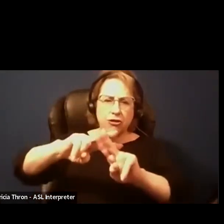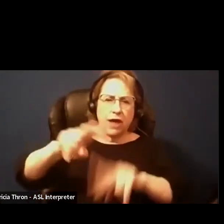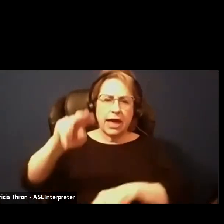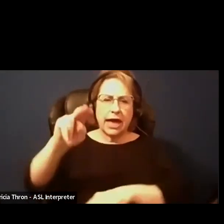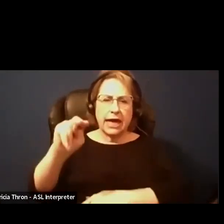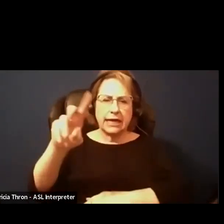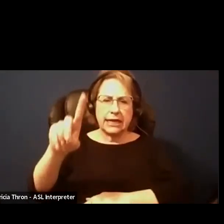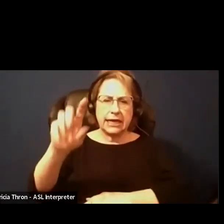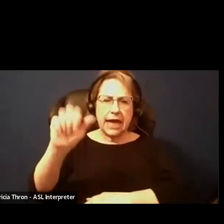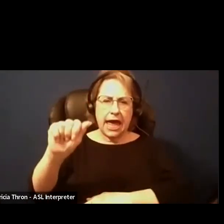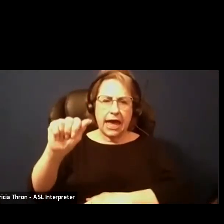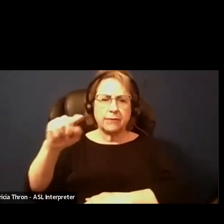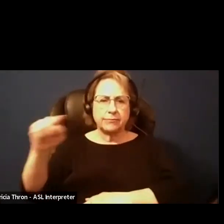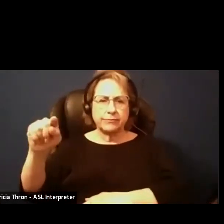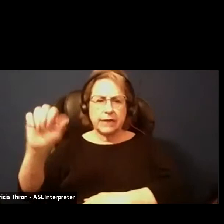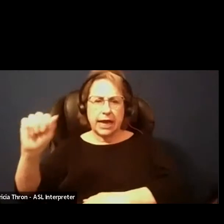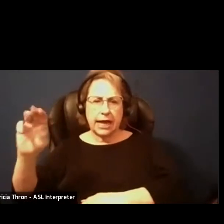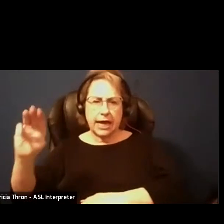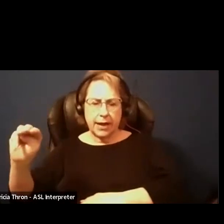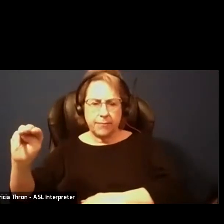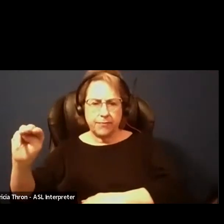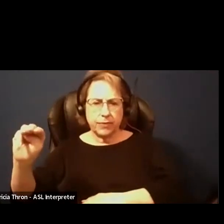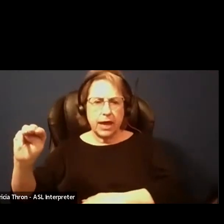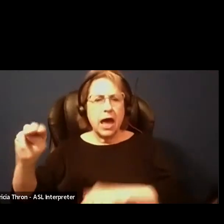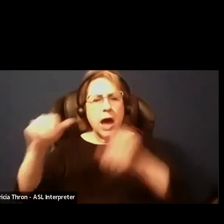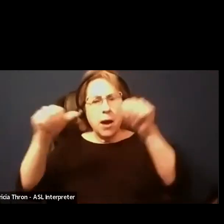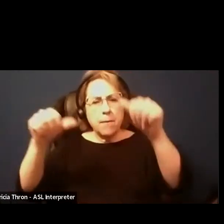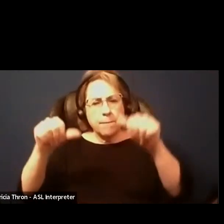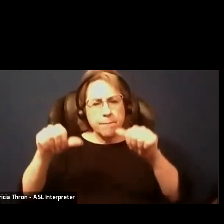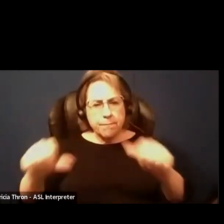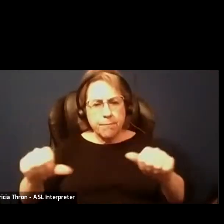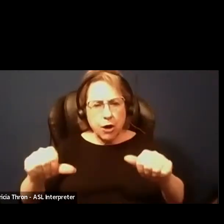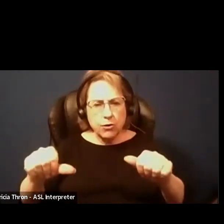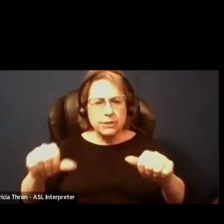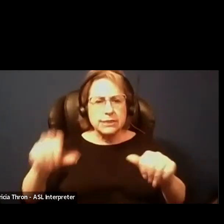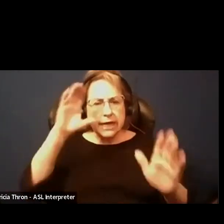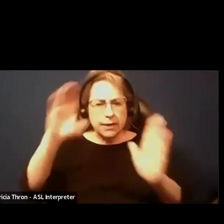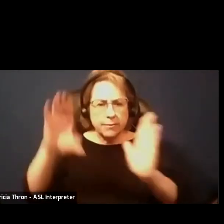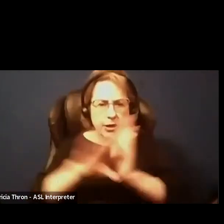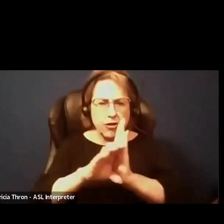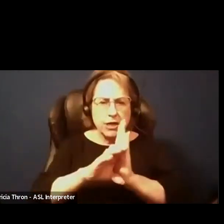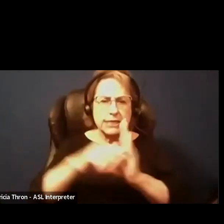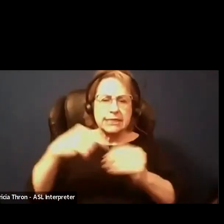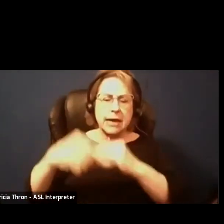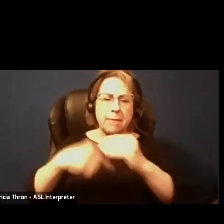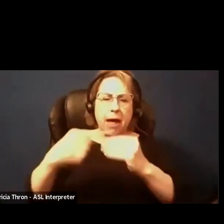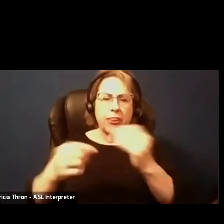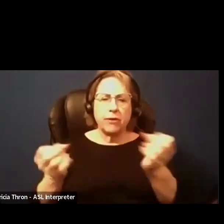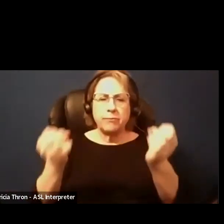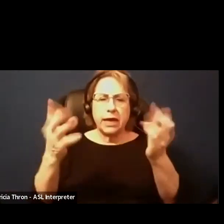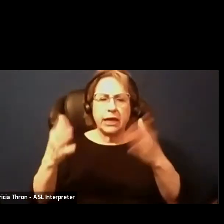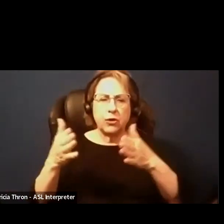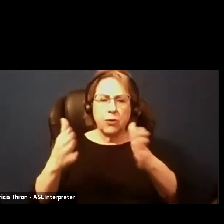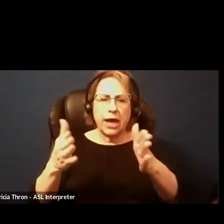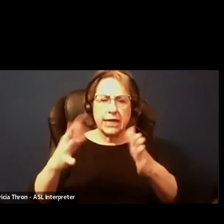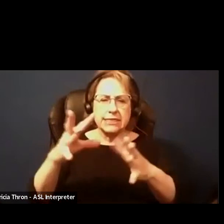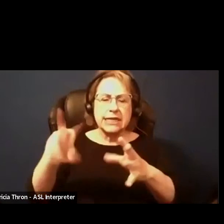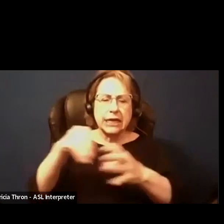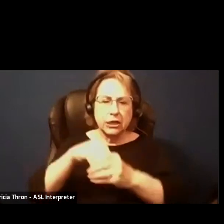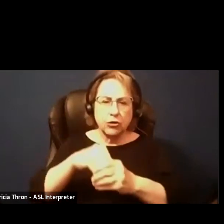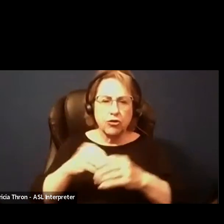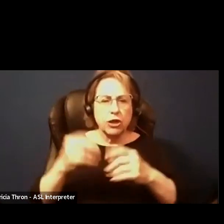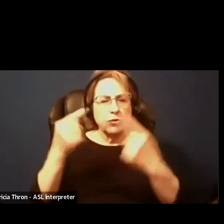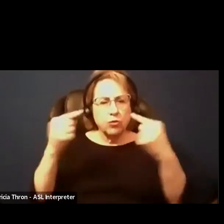to encourage individuals and groups to post images and begin discussions on social media about the many ways inclusion works.